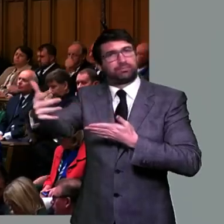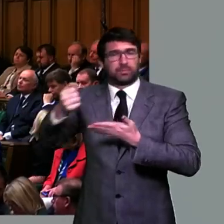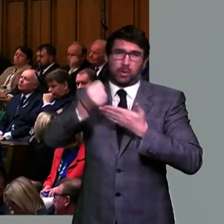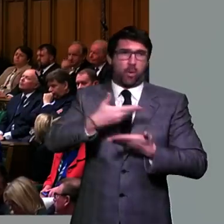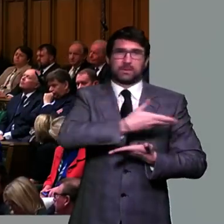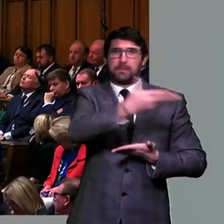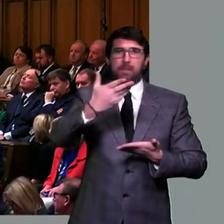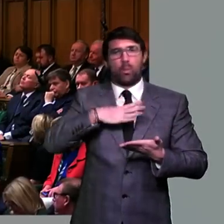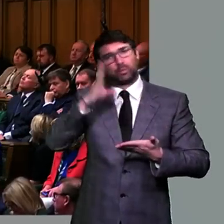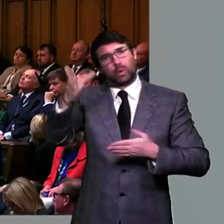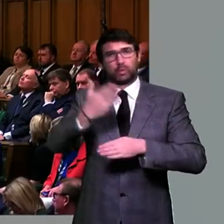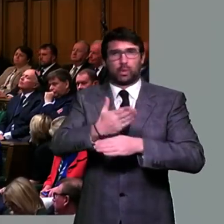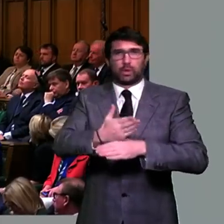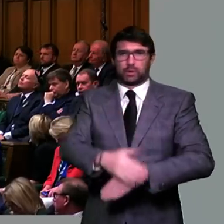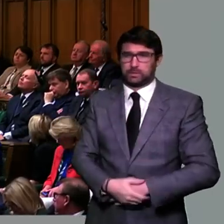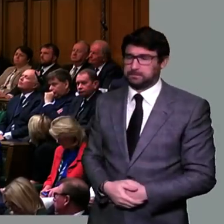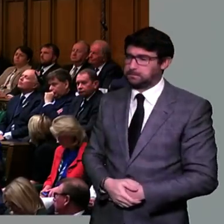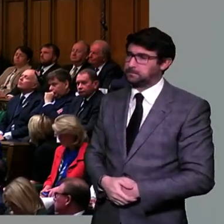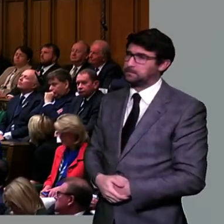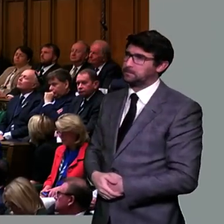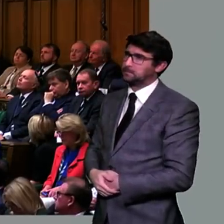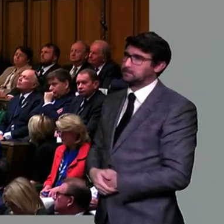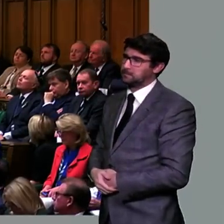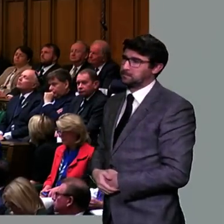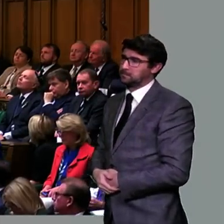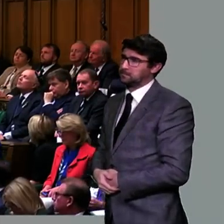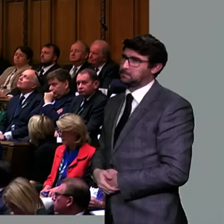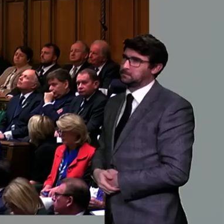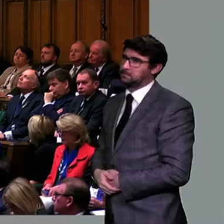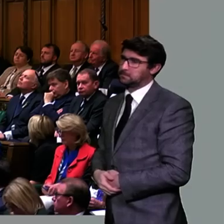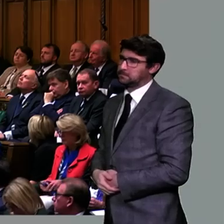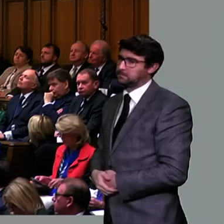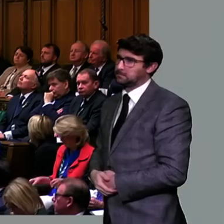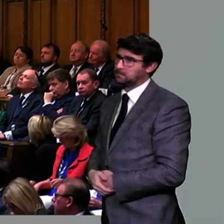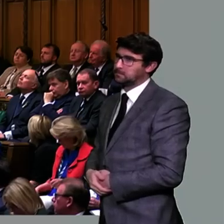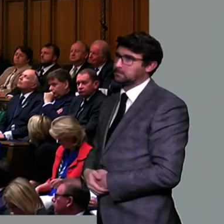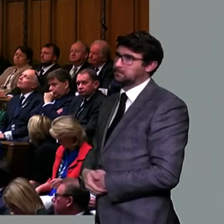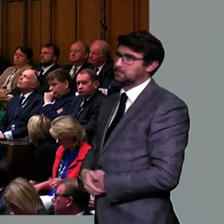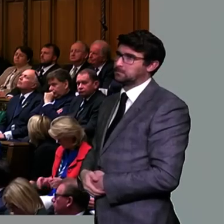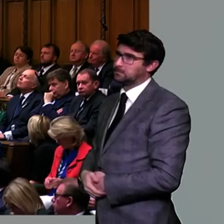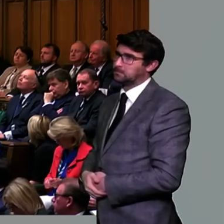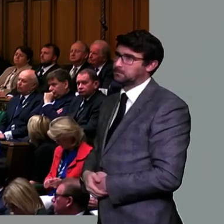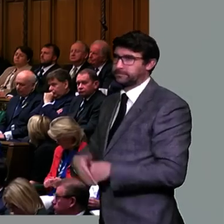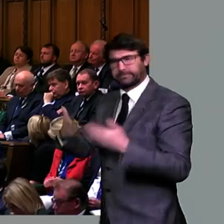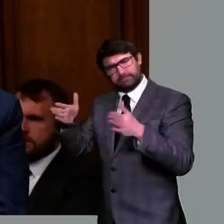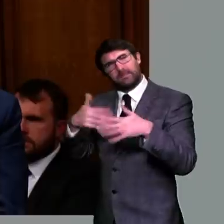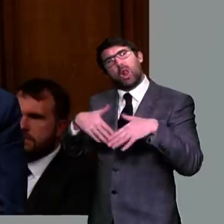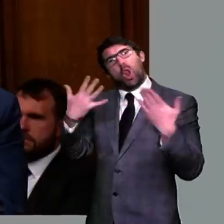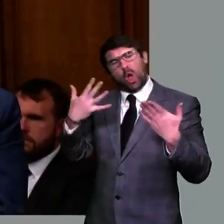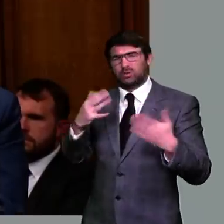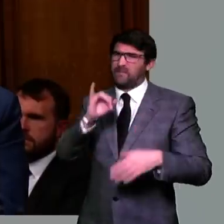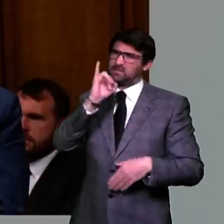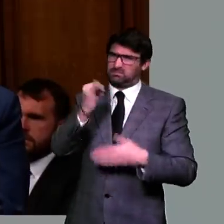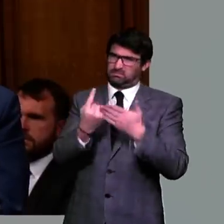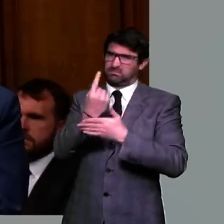points recently, including the Republic of Ireland's football team singing pro-IRA songs in the